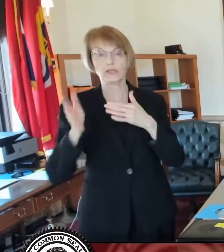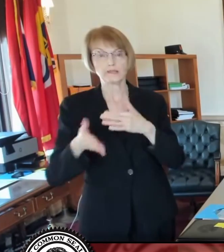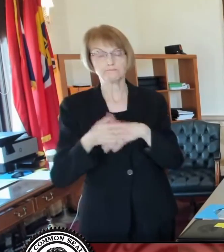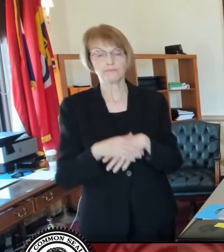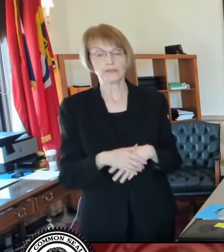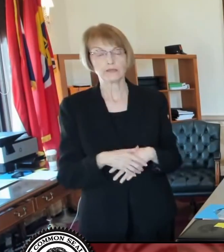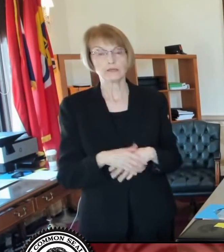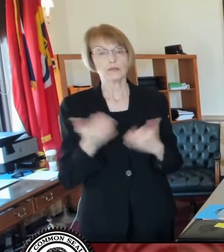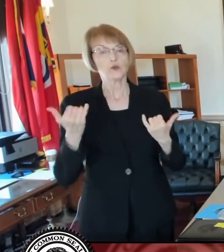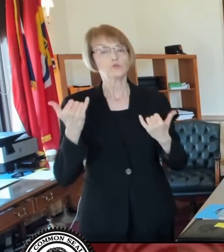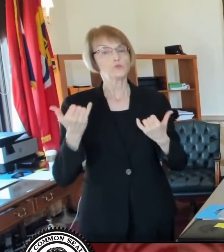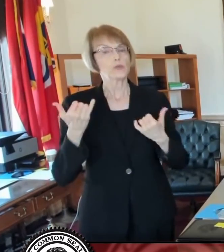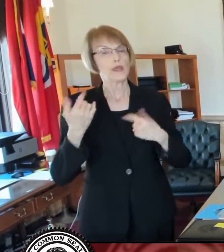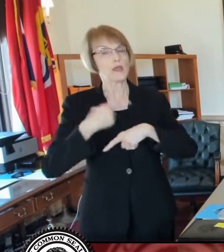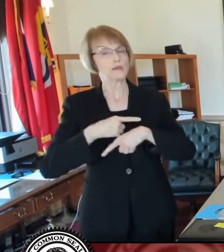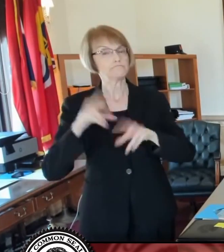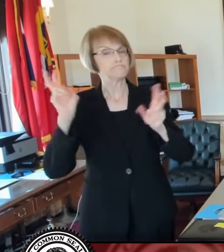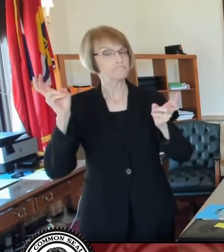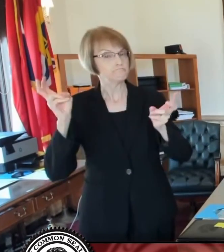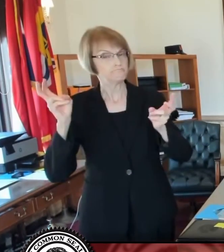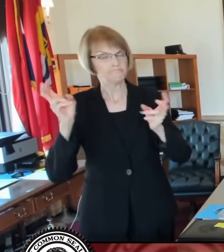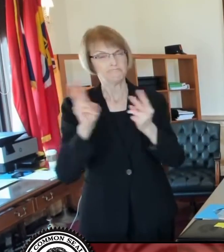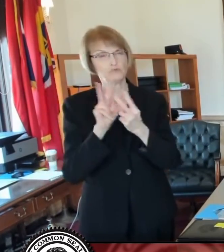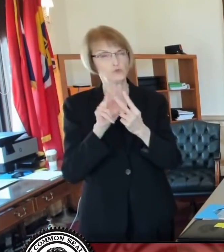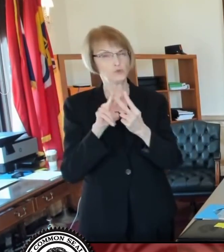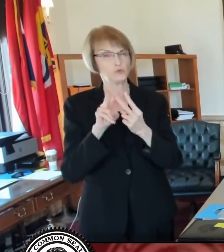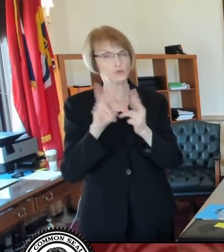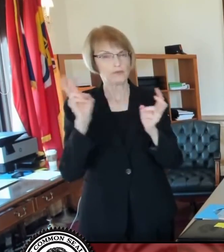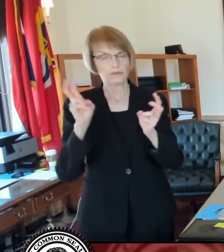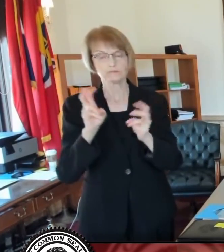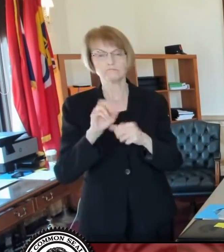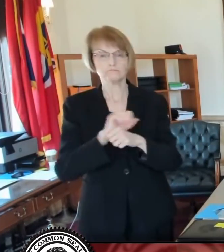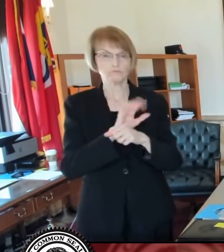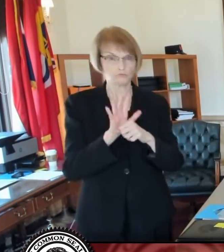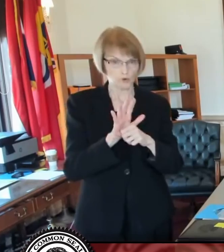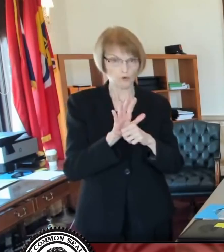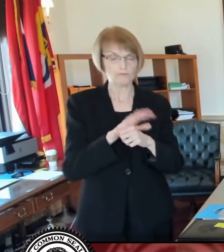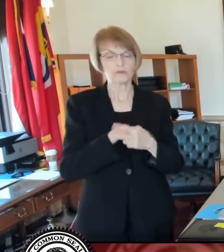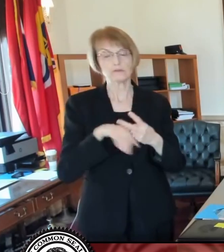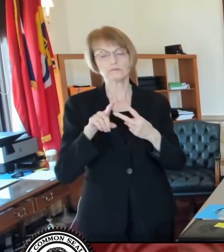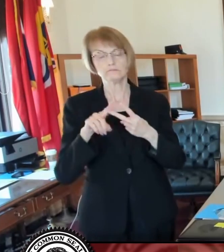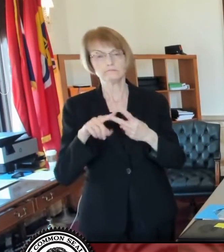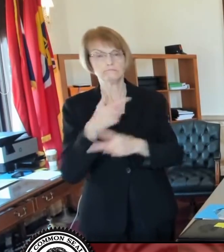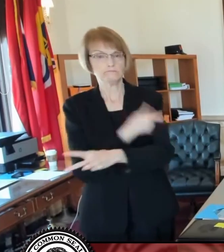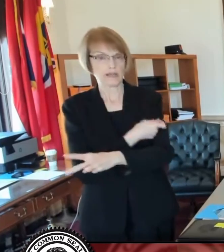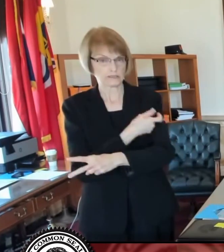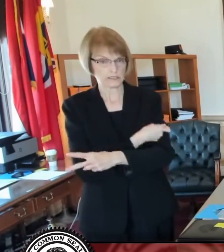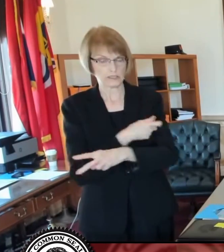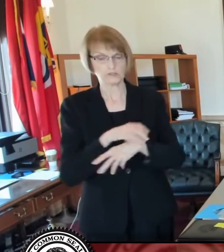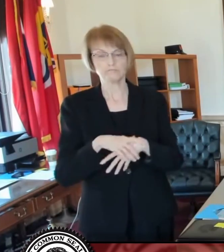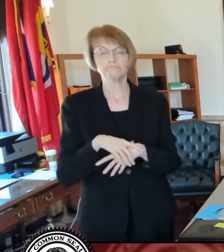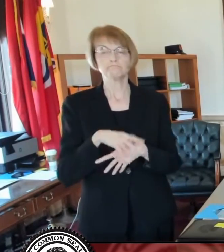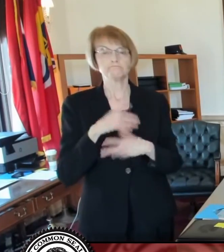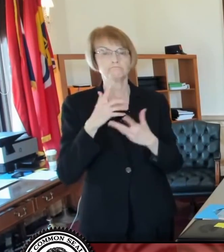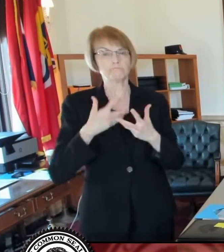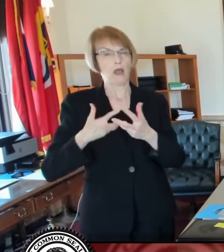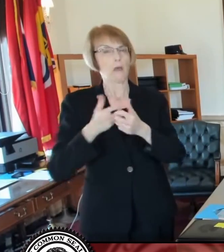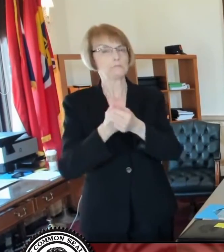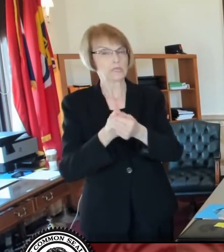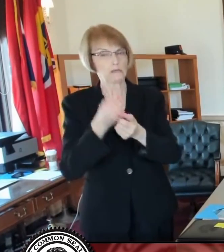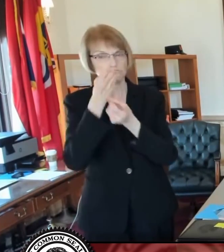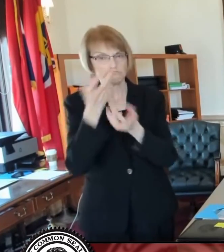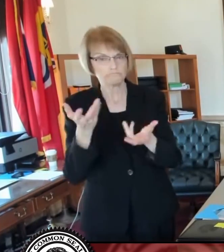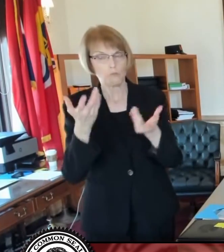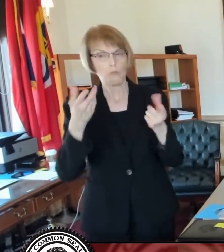So today we're going to talk just about a couple of things, COVID and vaccinations. I'm going to talk to you a little bit, updating you on